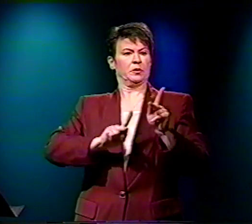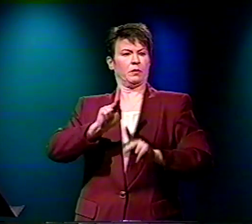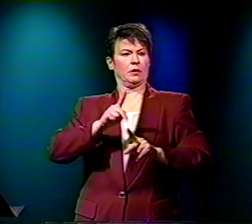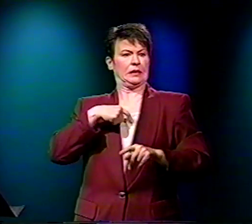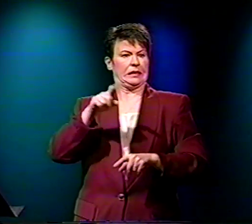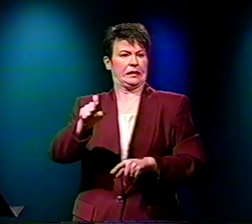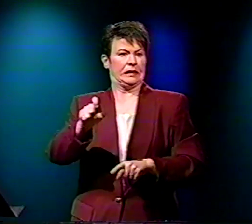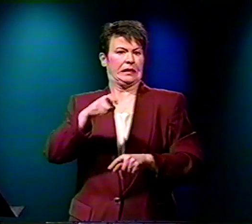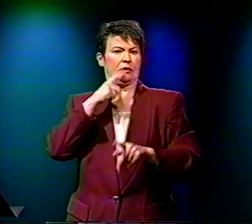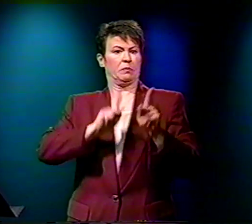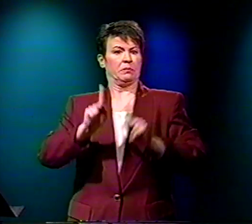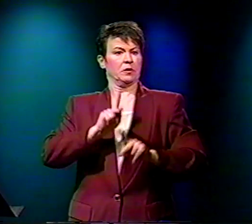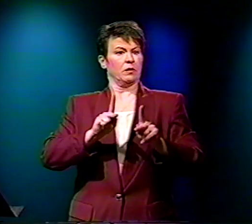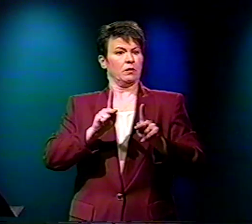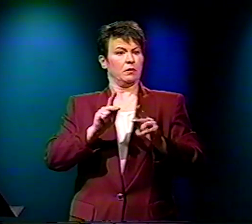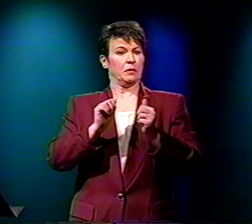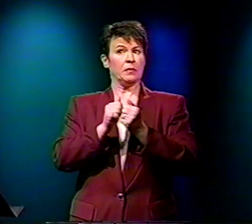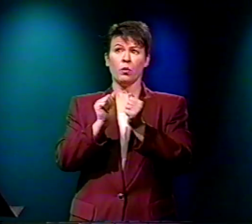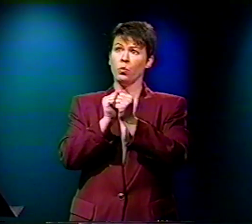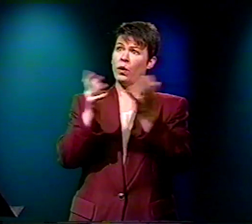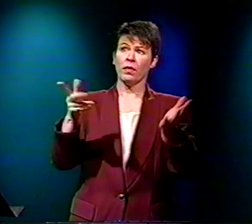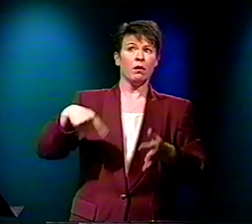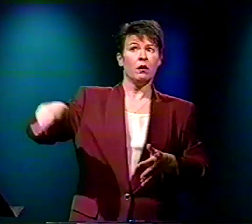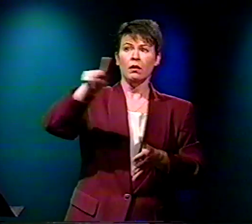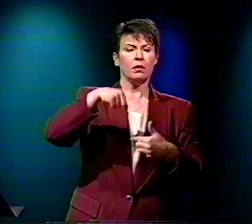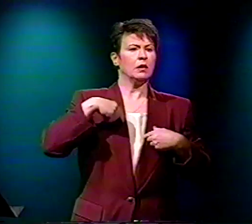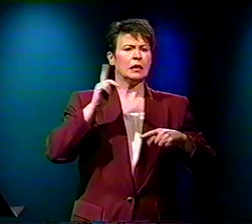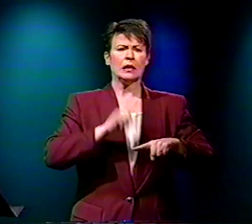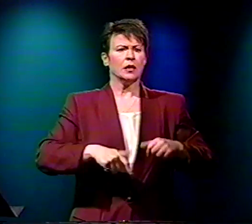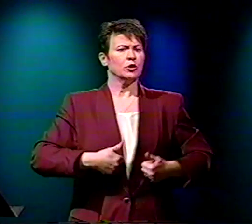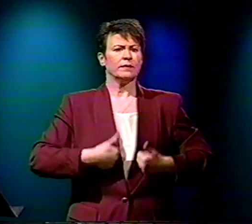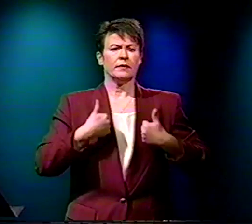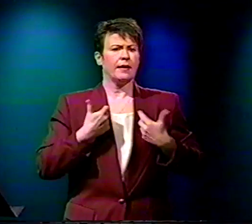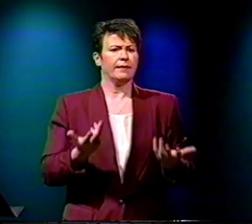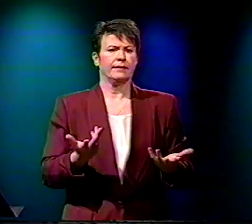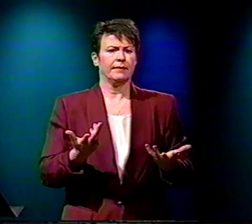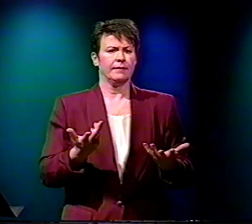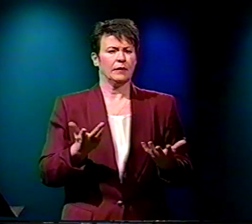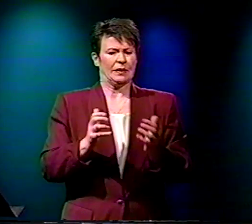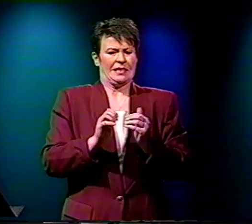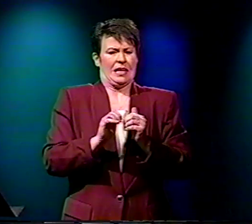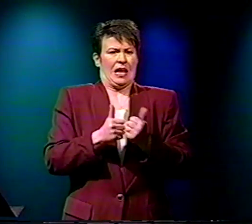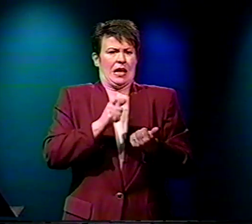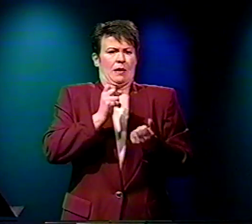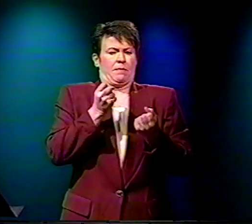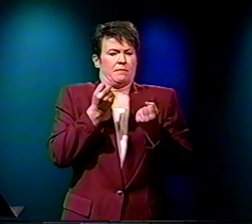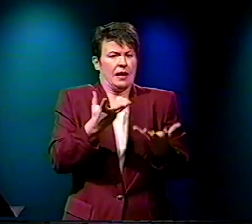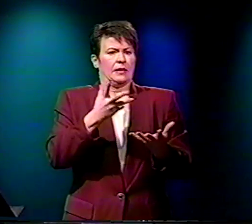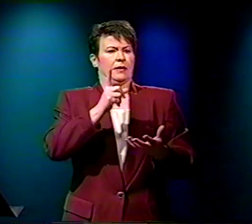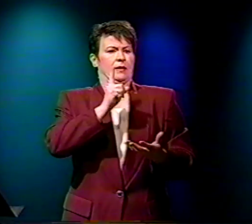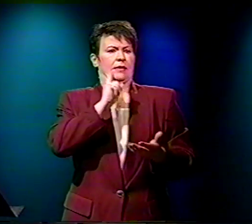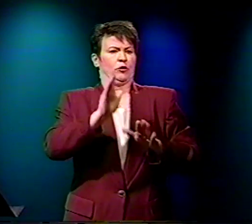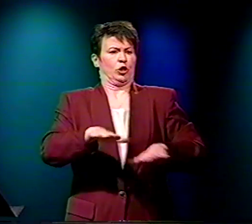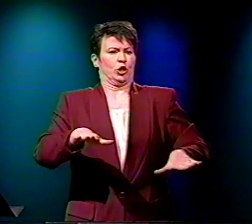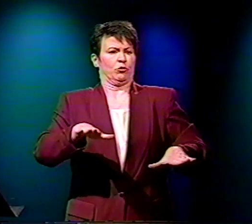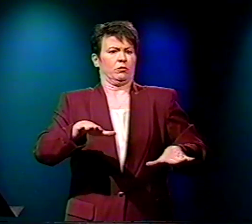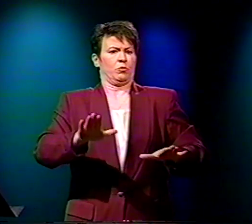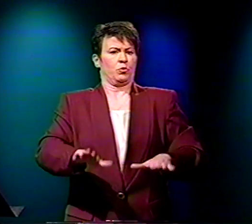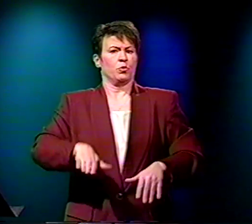survival literally means a dependence on hearing people. I need hearing people. Without hearing people, I would not literally be able to survive. And many